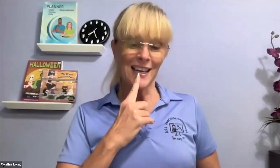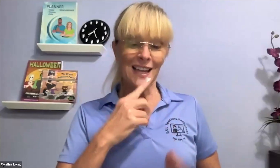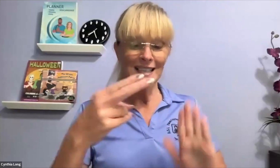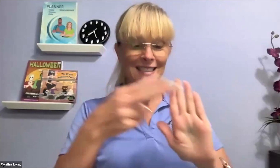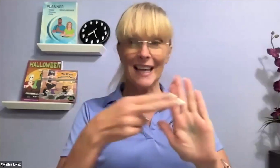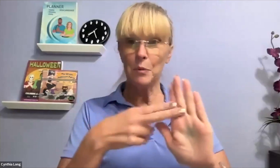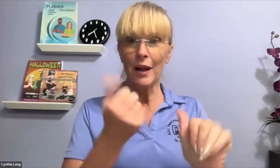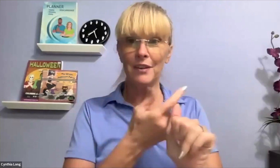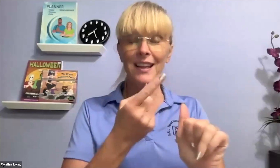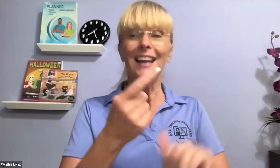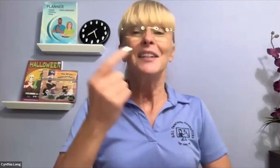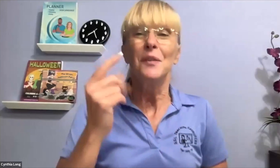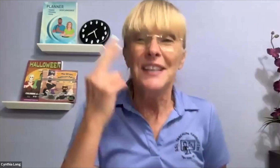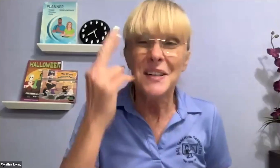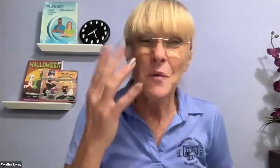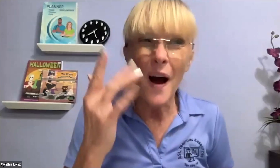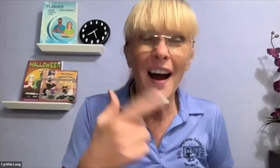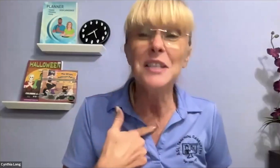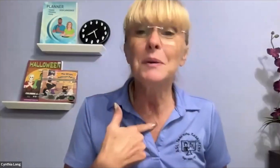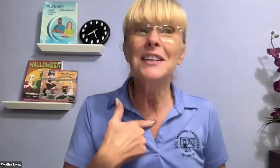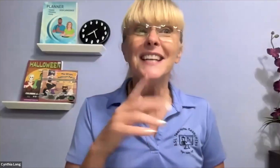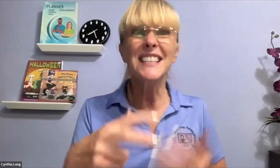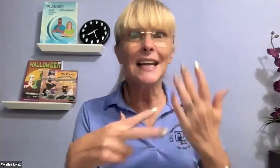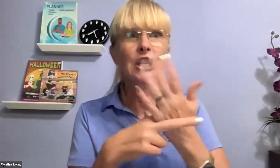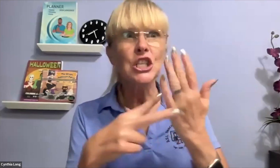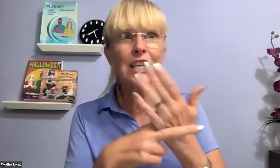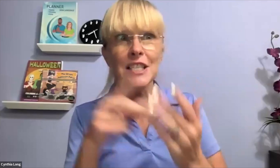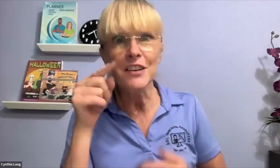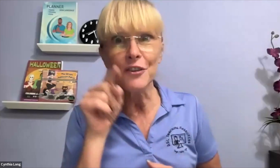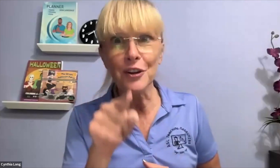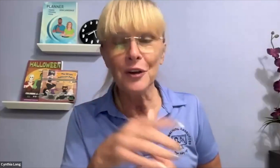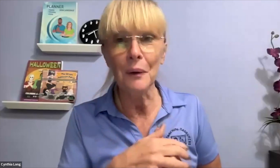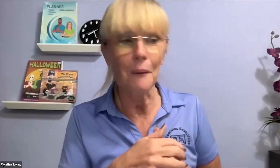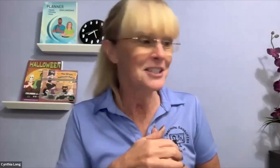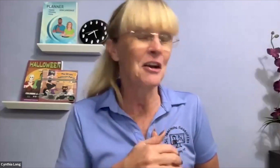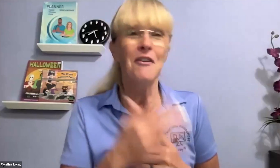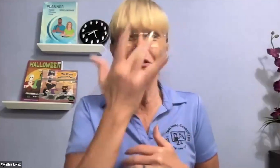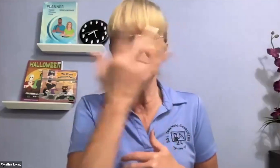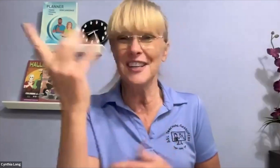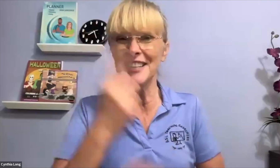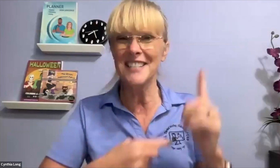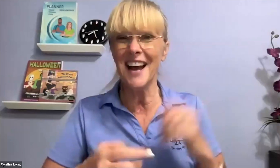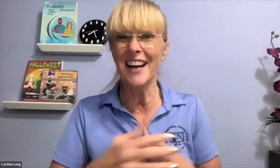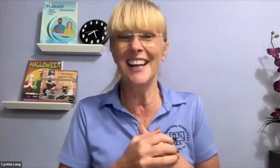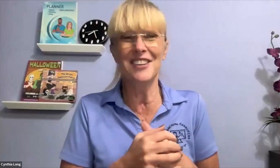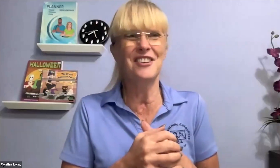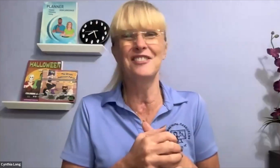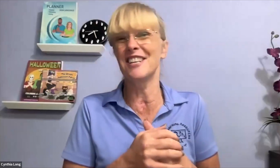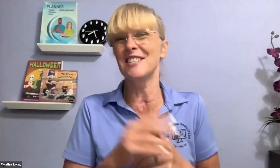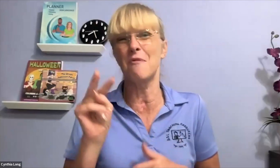and that is label everything. And the reason why is because that's like a cheat sheet for you. So if you forget a sign, you just